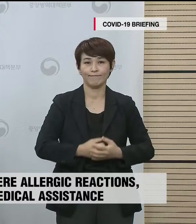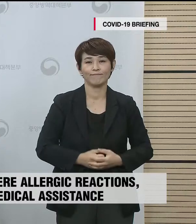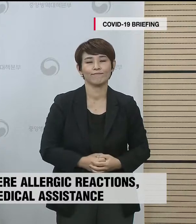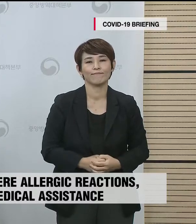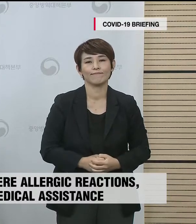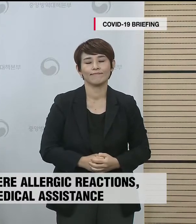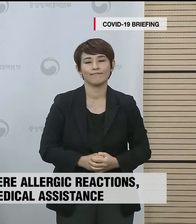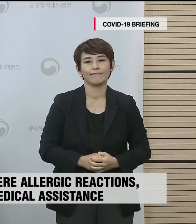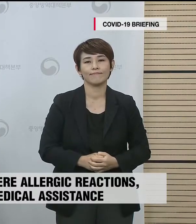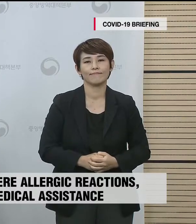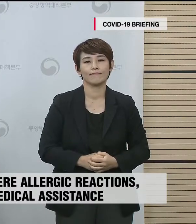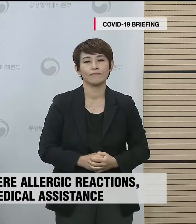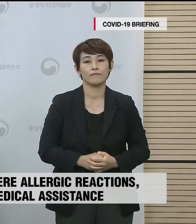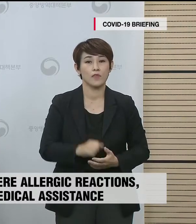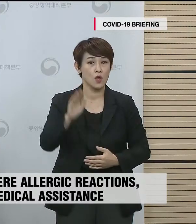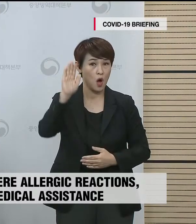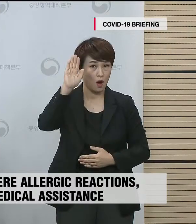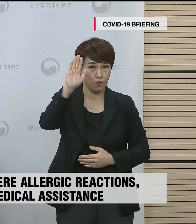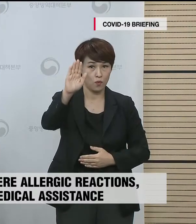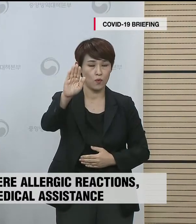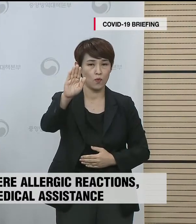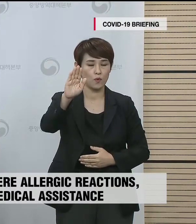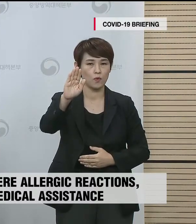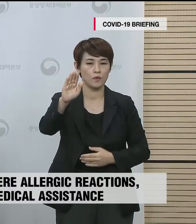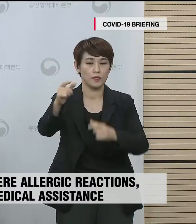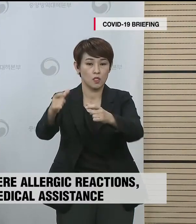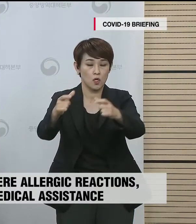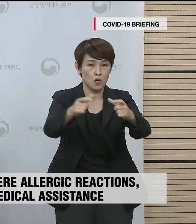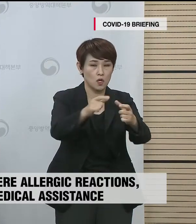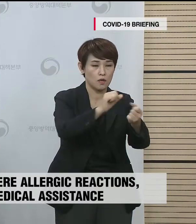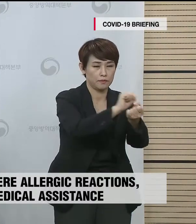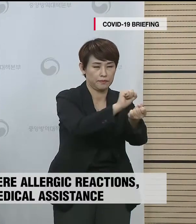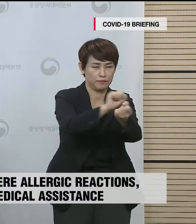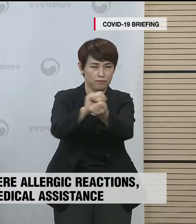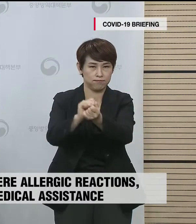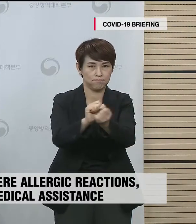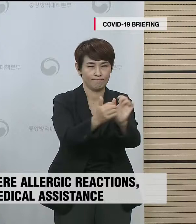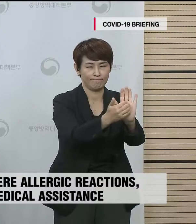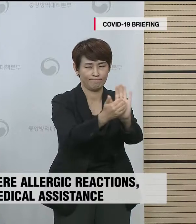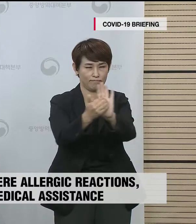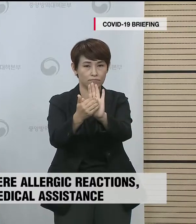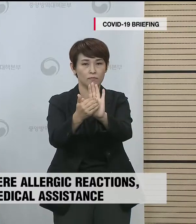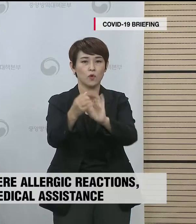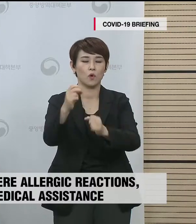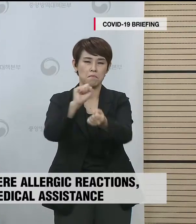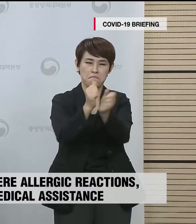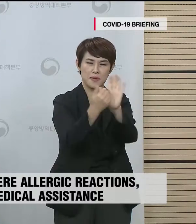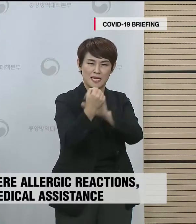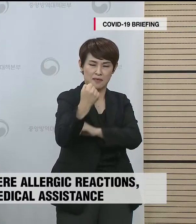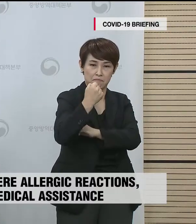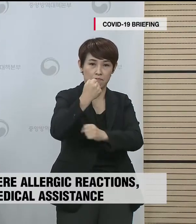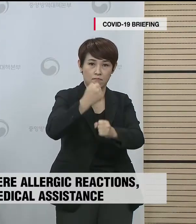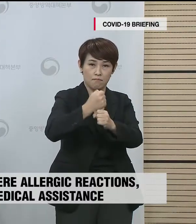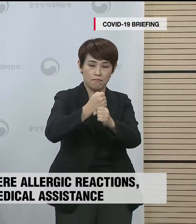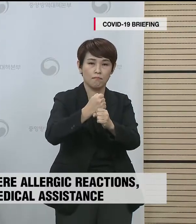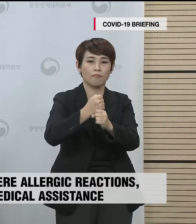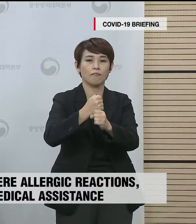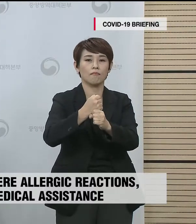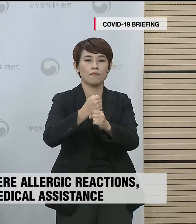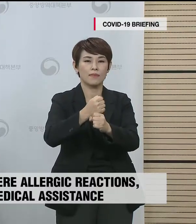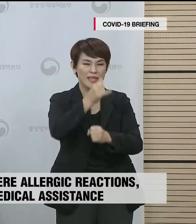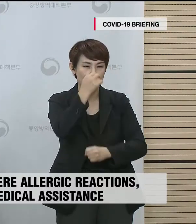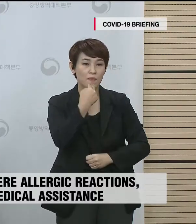regular ventilation, and also keeping with other basic quarantine measures. Going forward, we will also